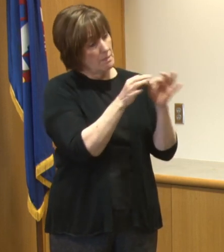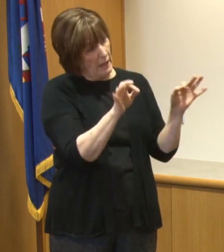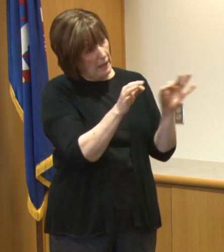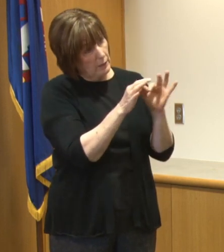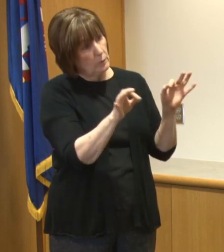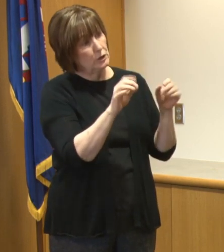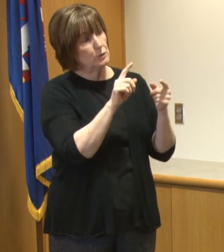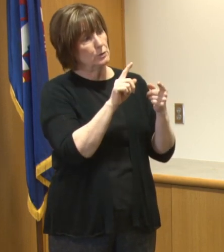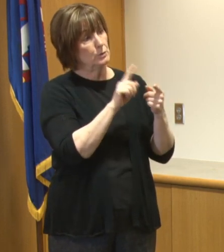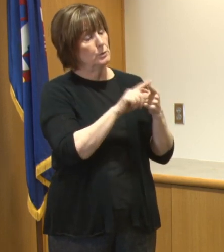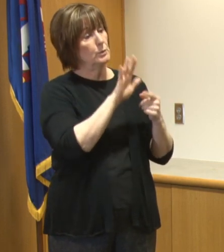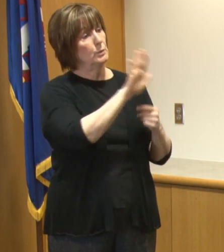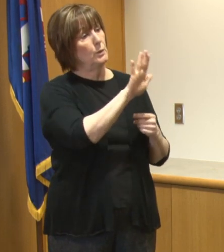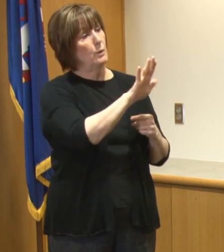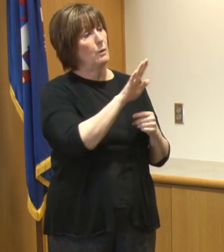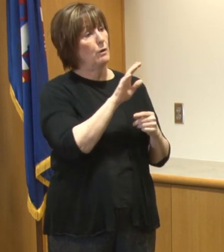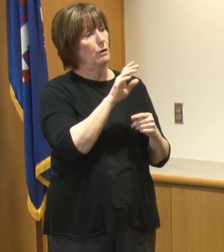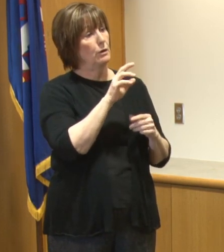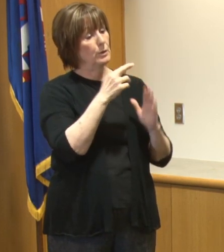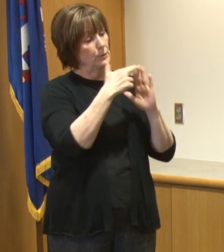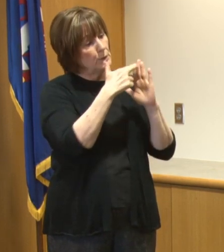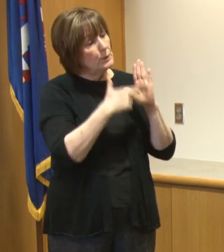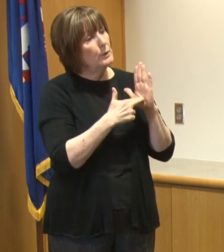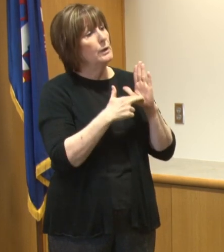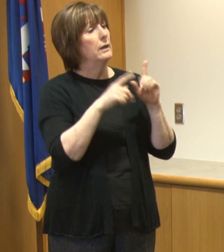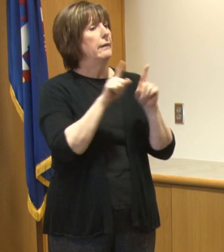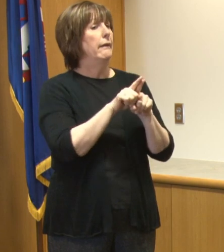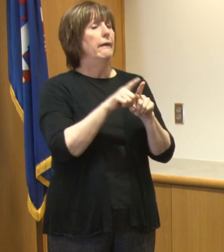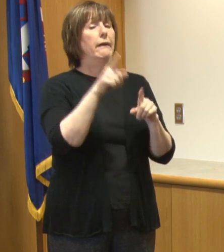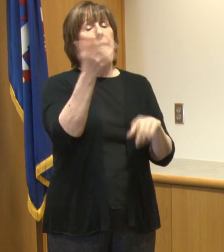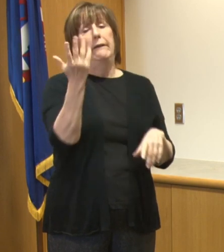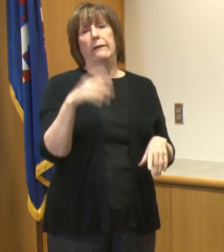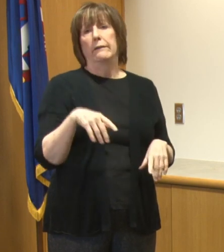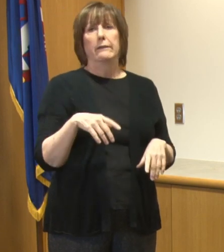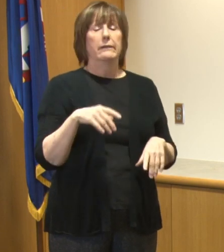language to the measure with sort of seasonal gatherings like